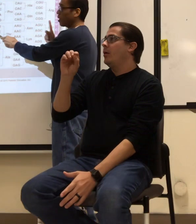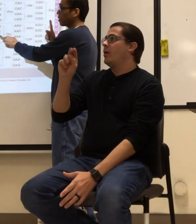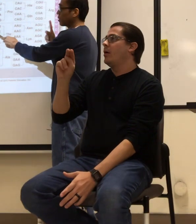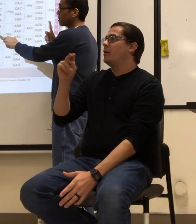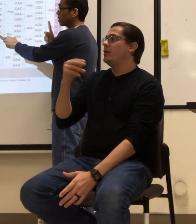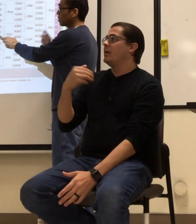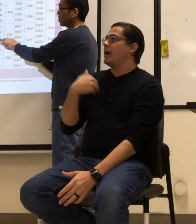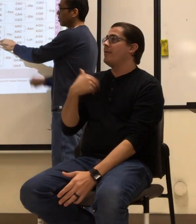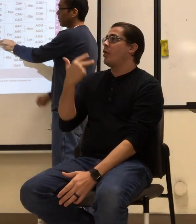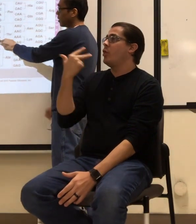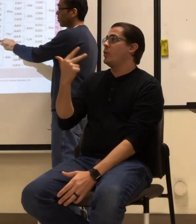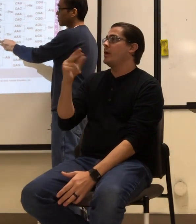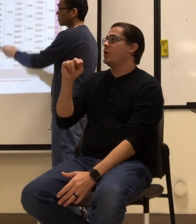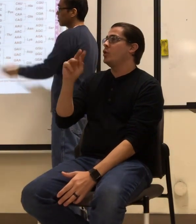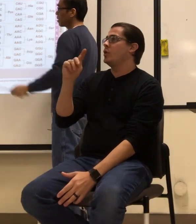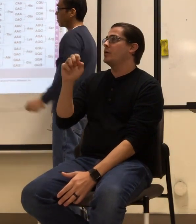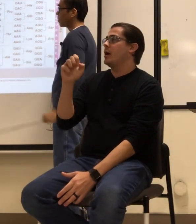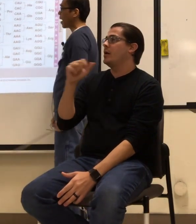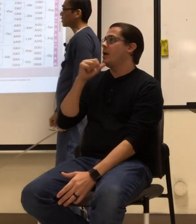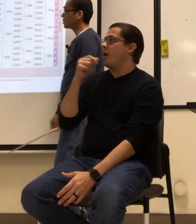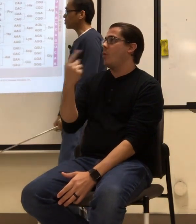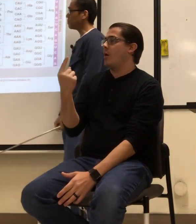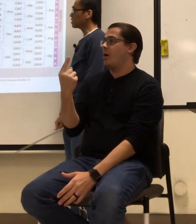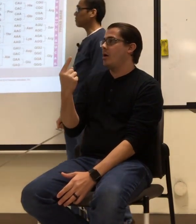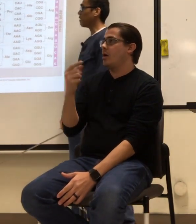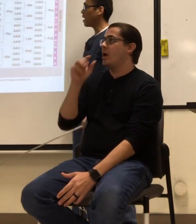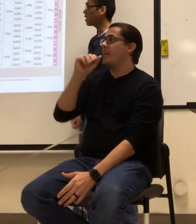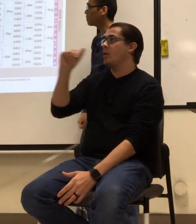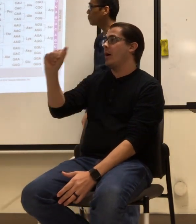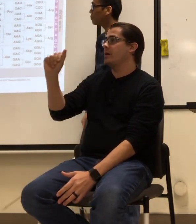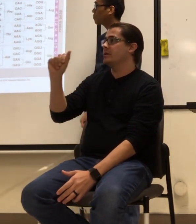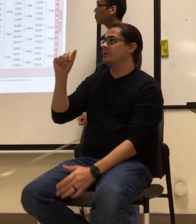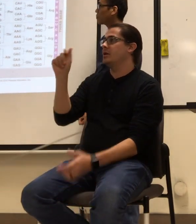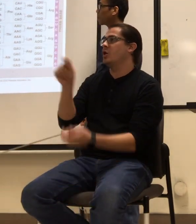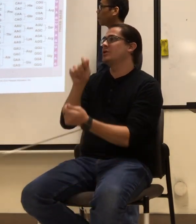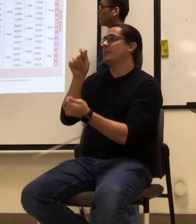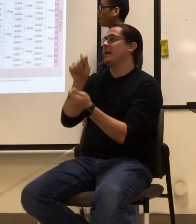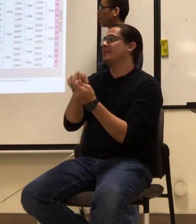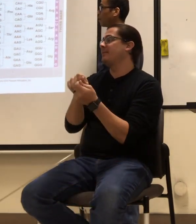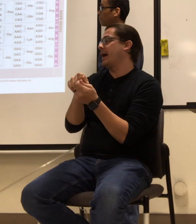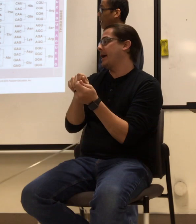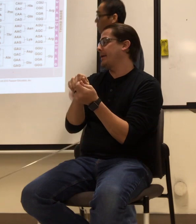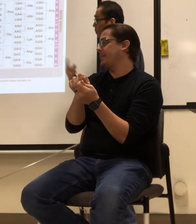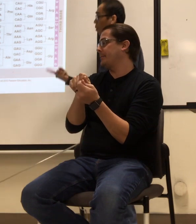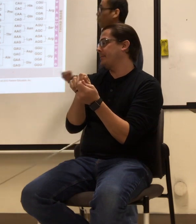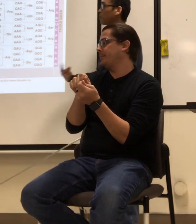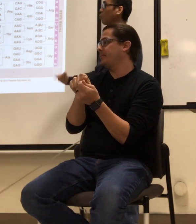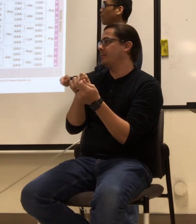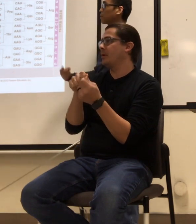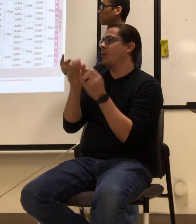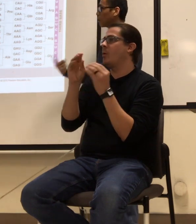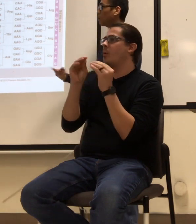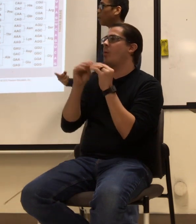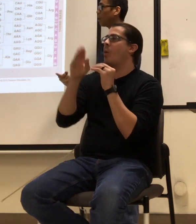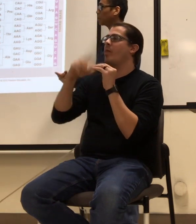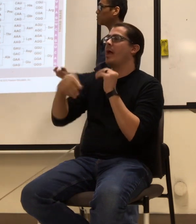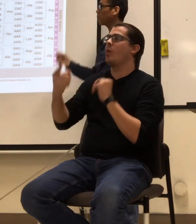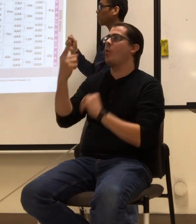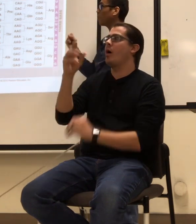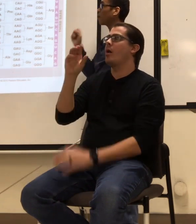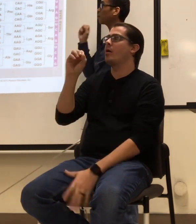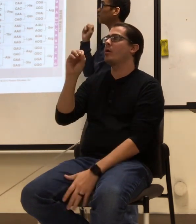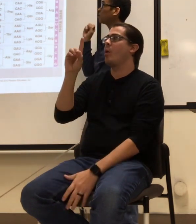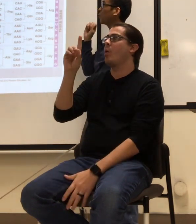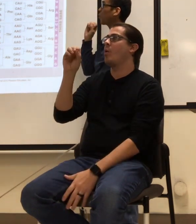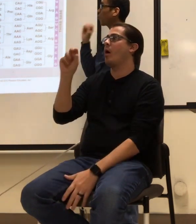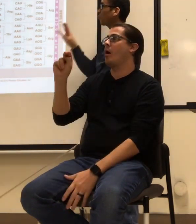nucleotides, not 1. Amino acids are specified by more than 1 codon. So